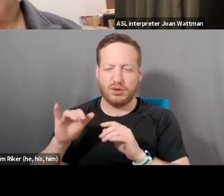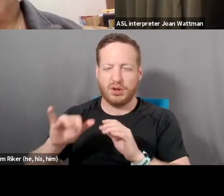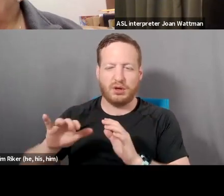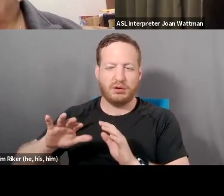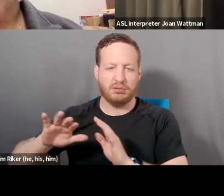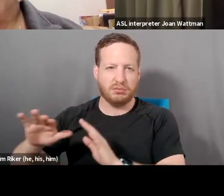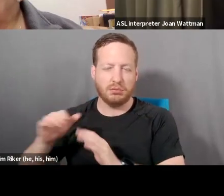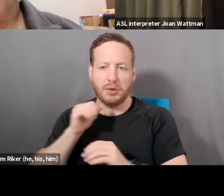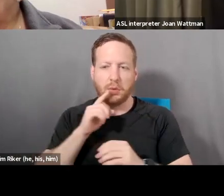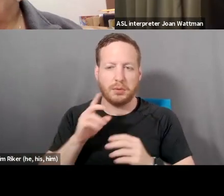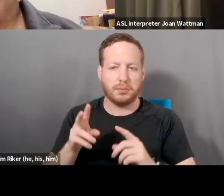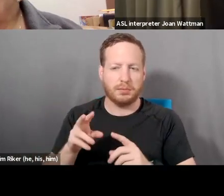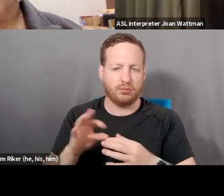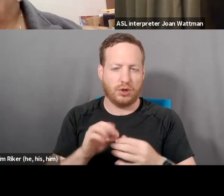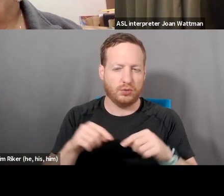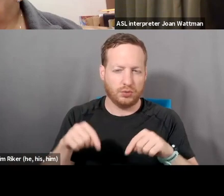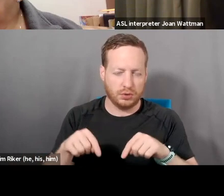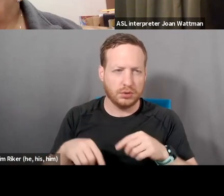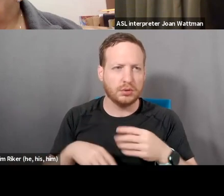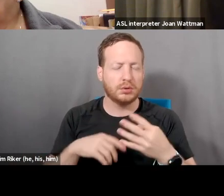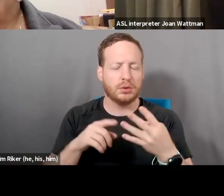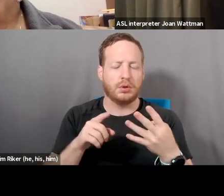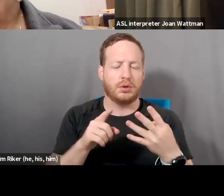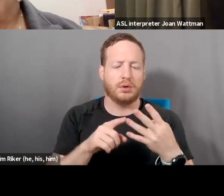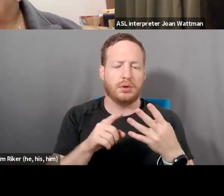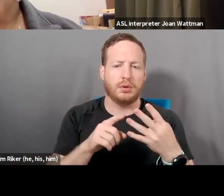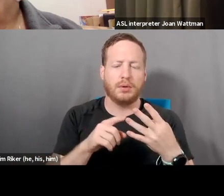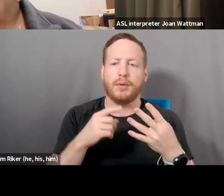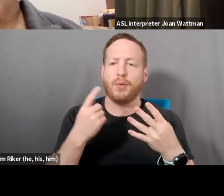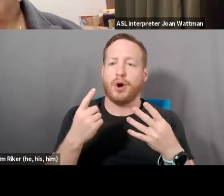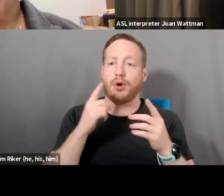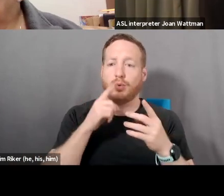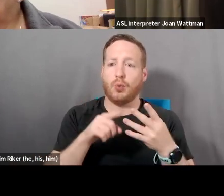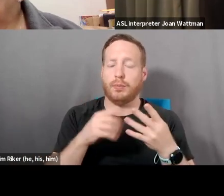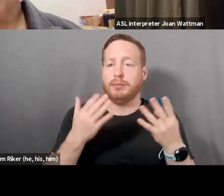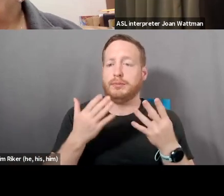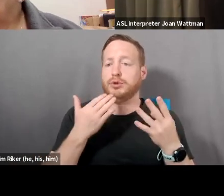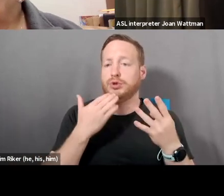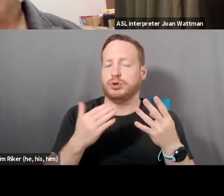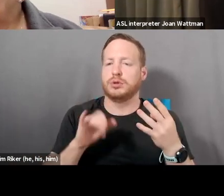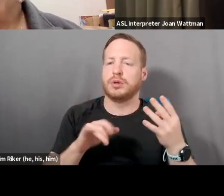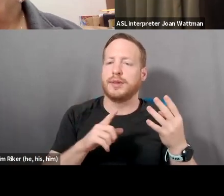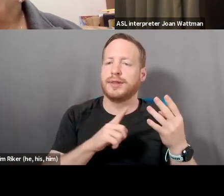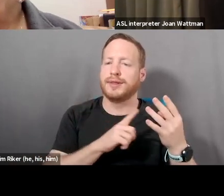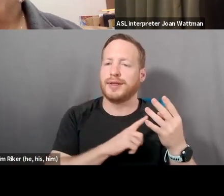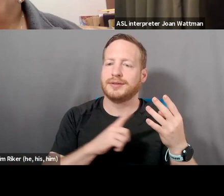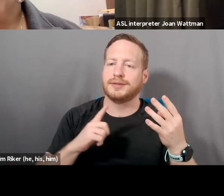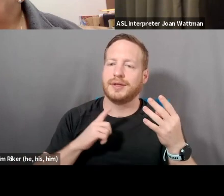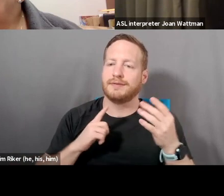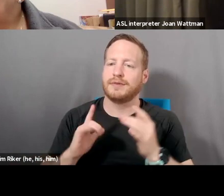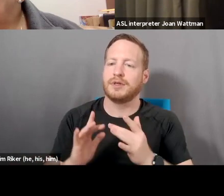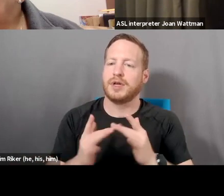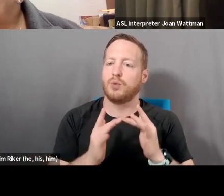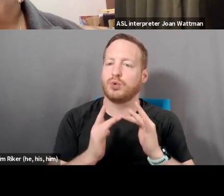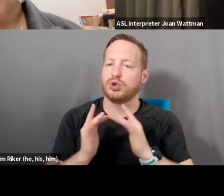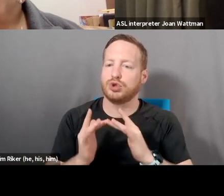interpreter referral services. That's not pertinent to this, I don't think. Another one is, that would be, I